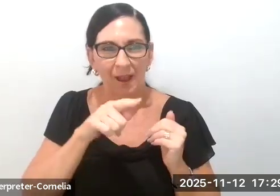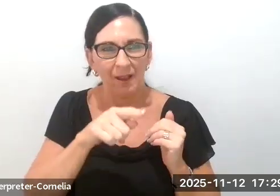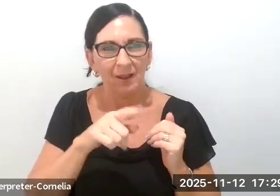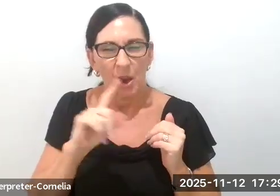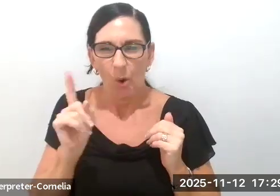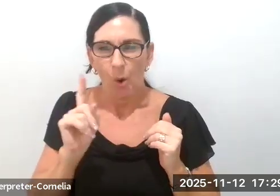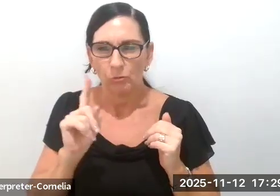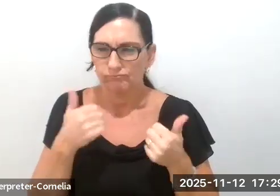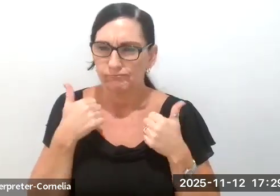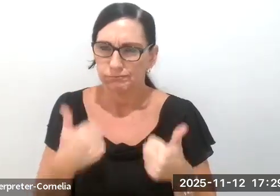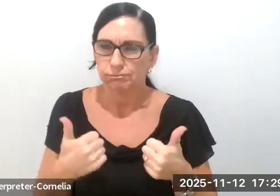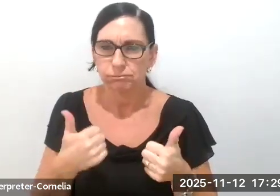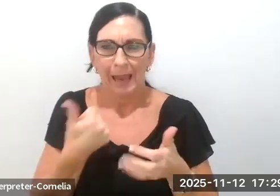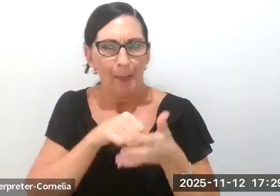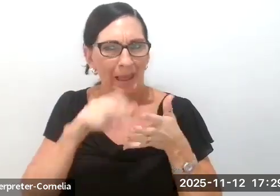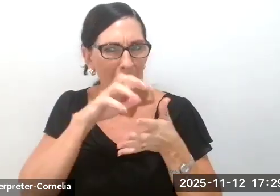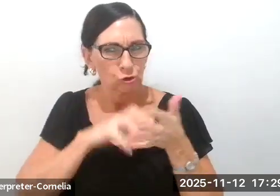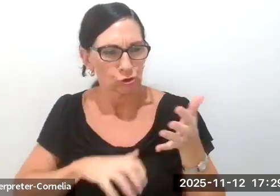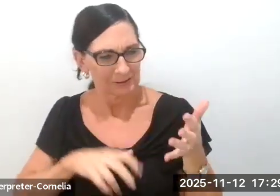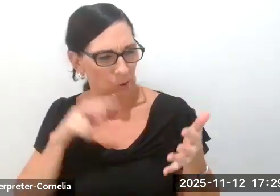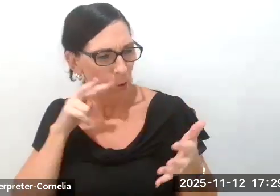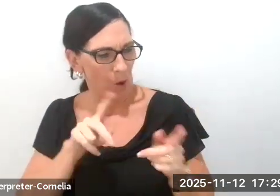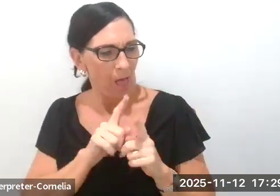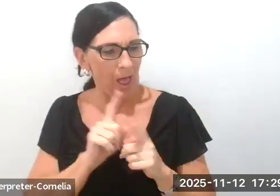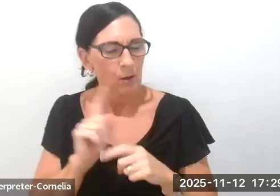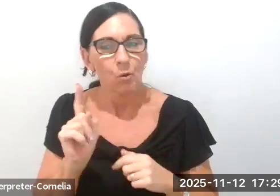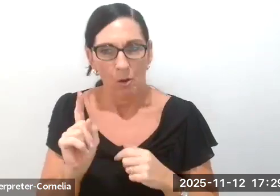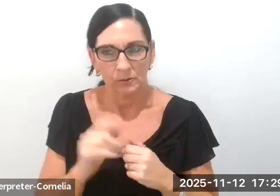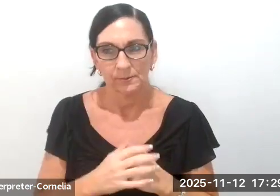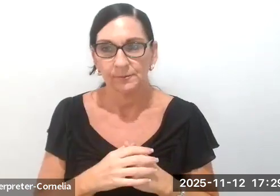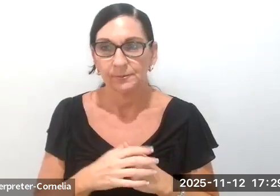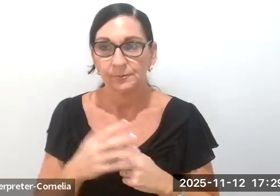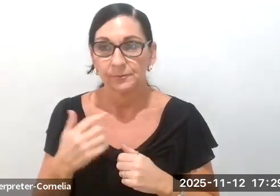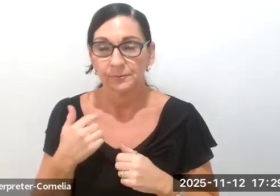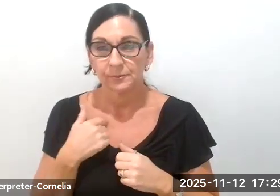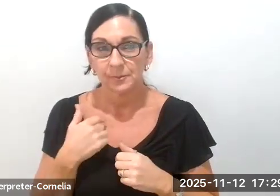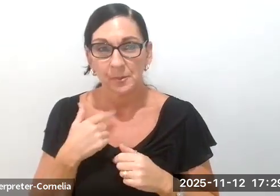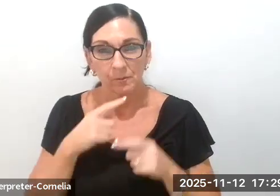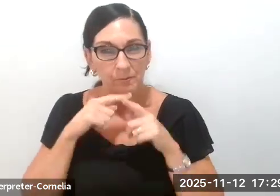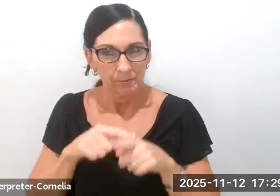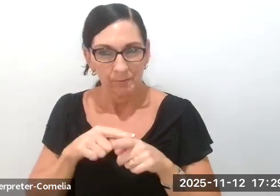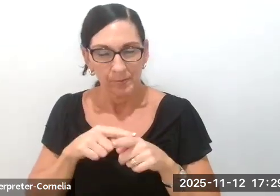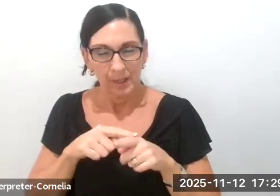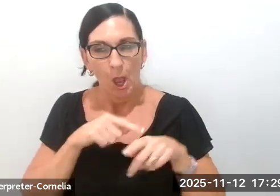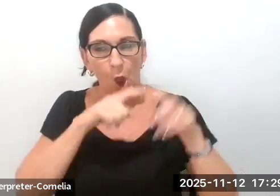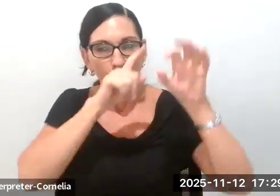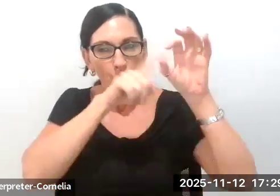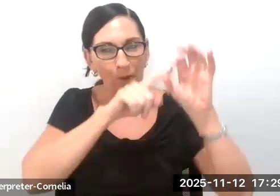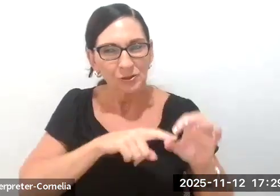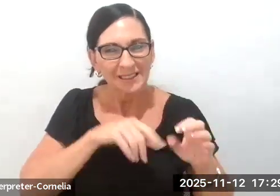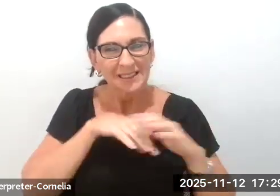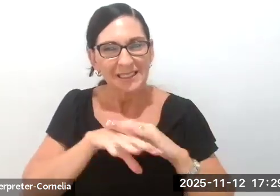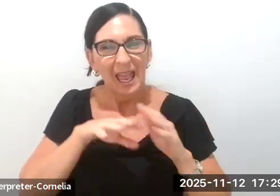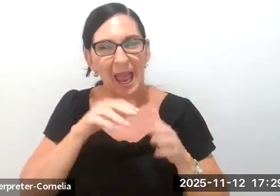applications might look like. So applications will be assessed against the criteria questions in the application